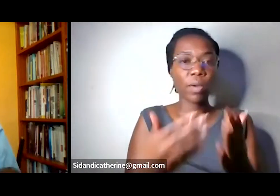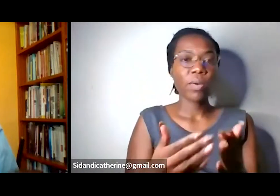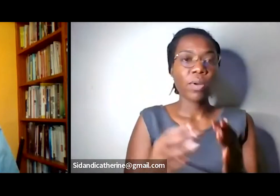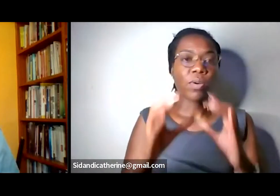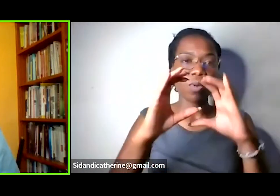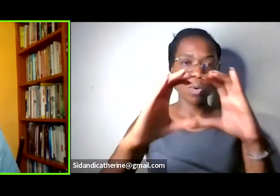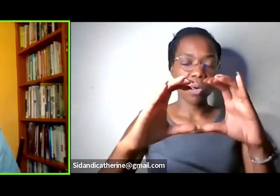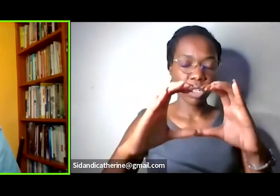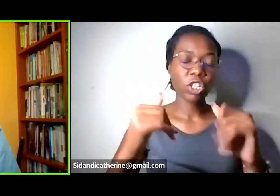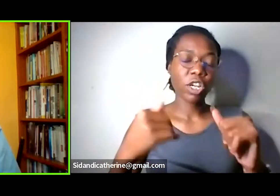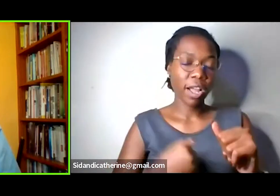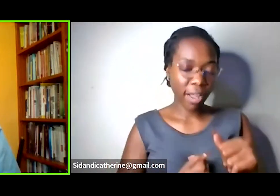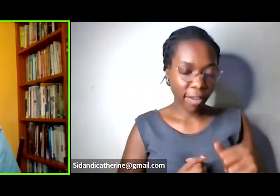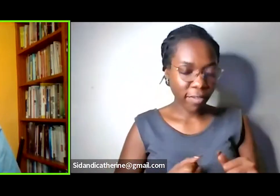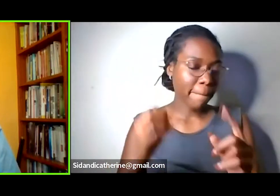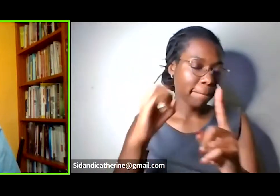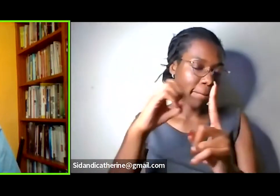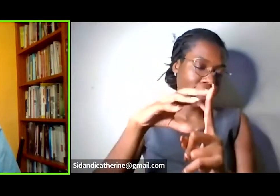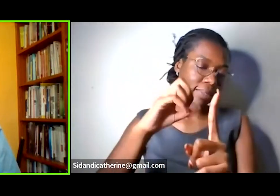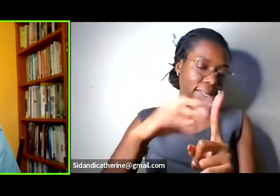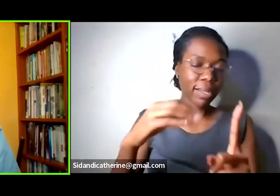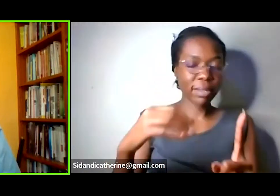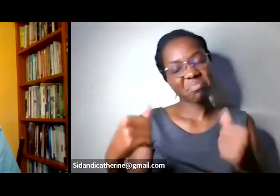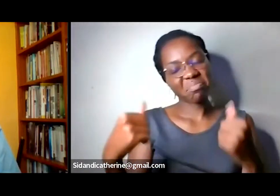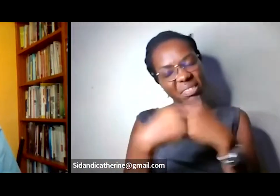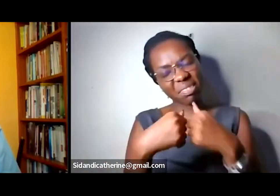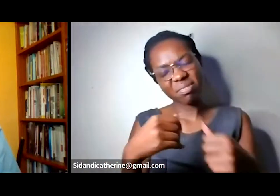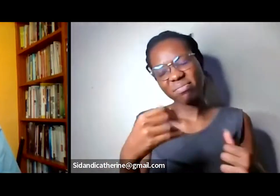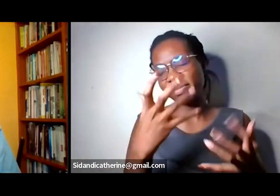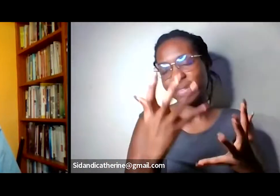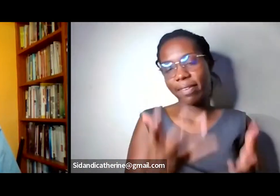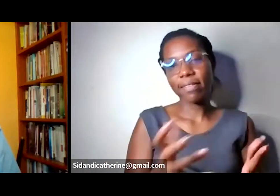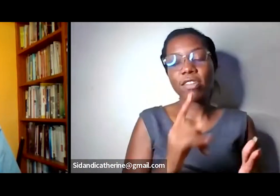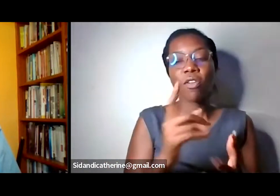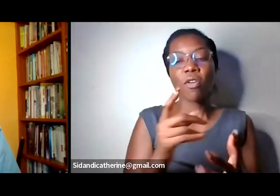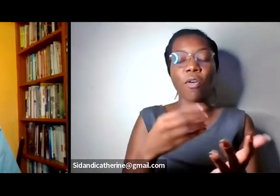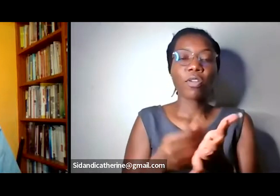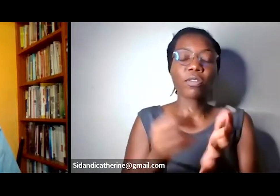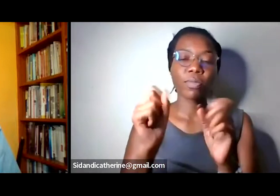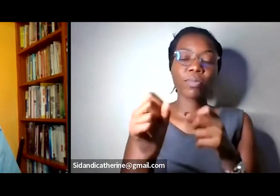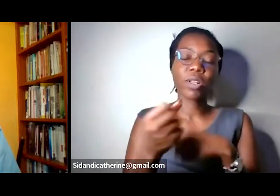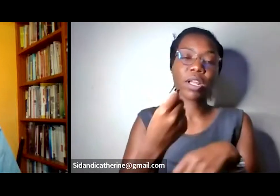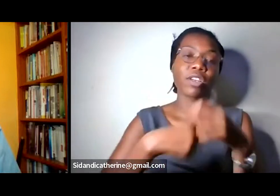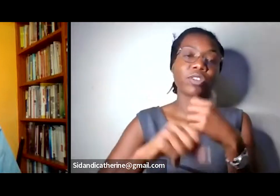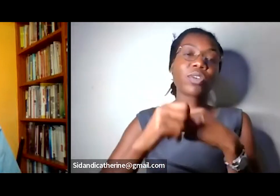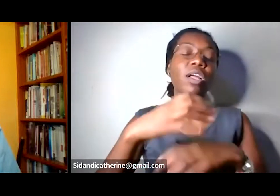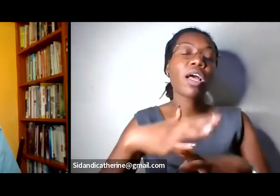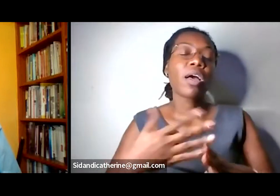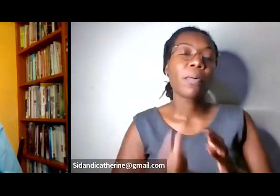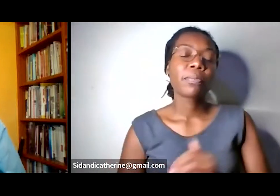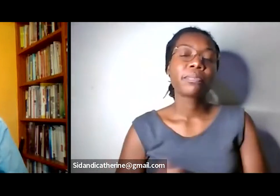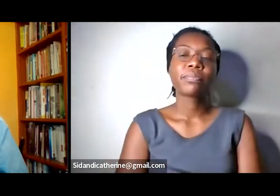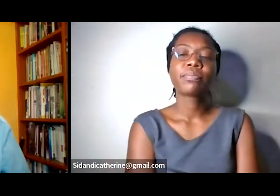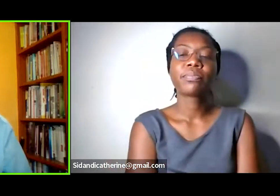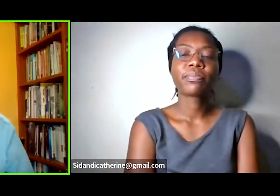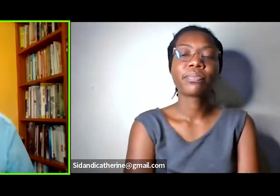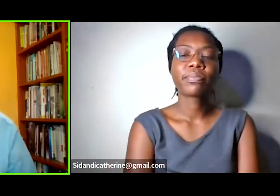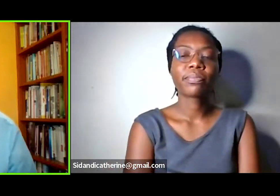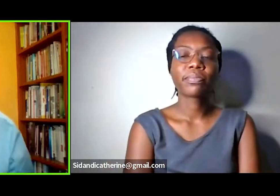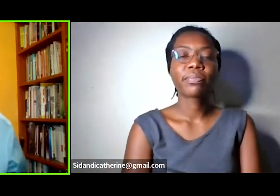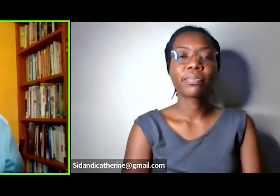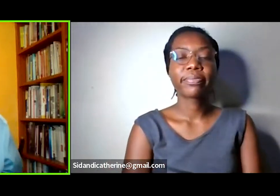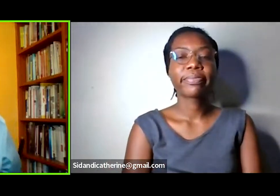people. Every week I'm connecting with new people. So I get to let them know I'd like to keep in touch with you via email.